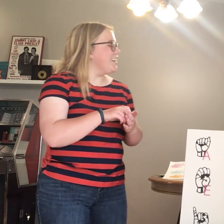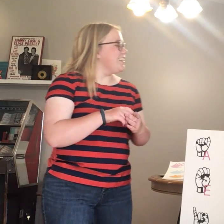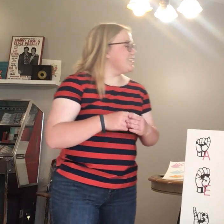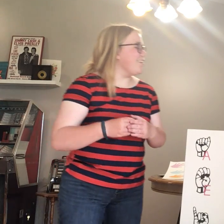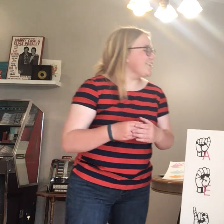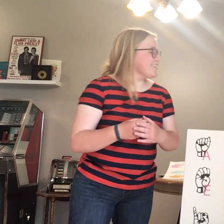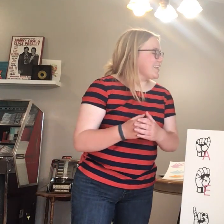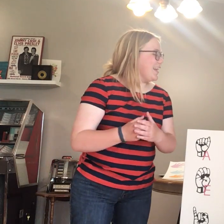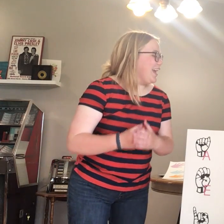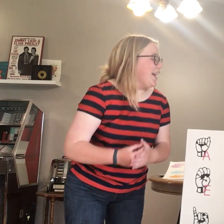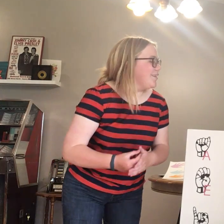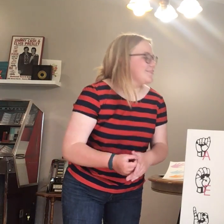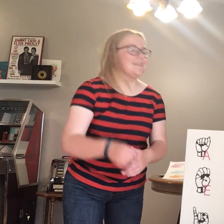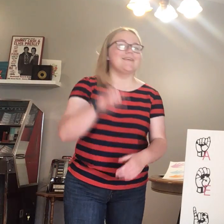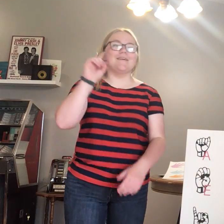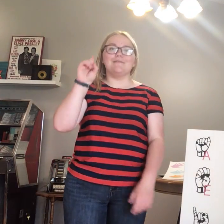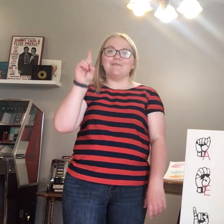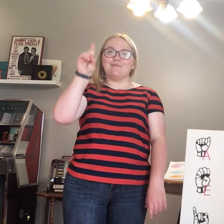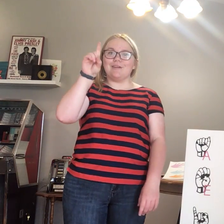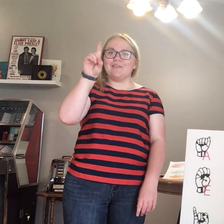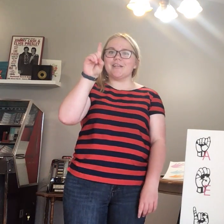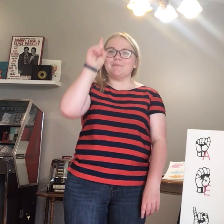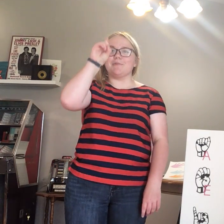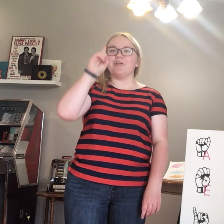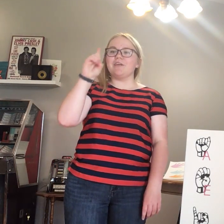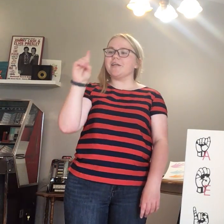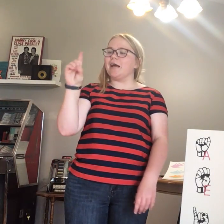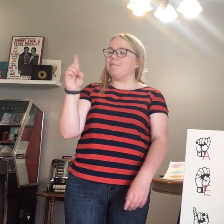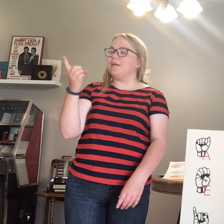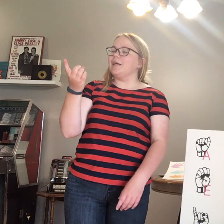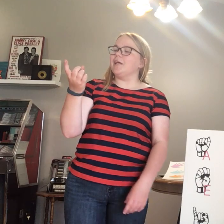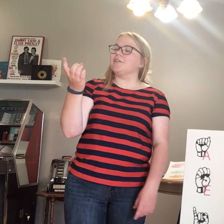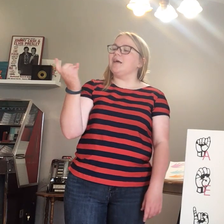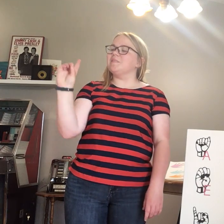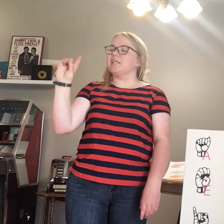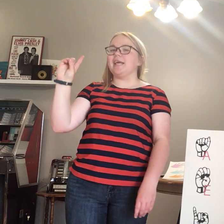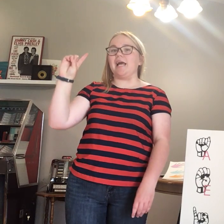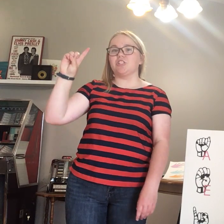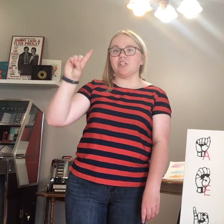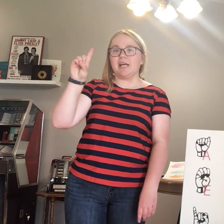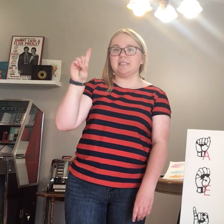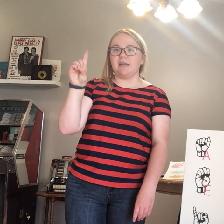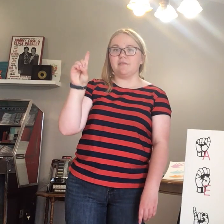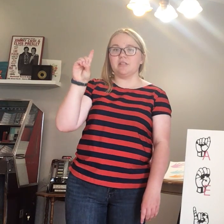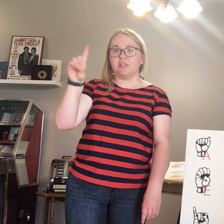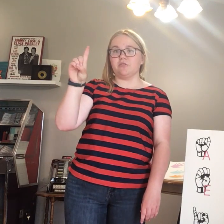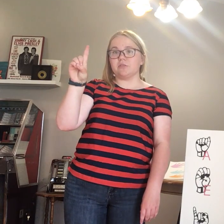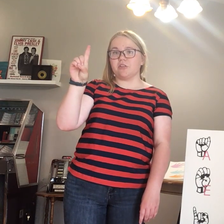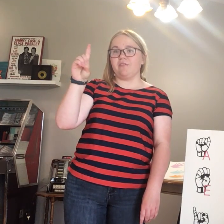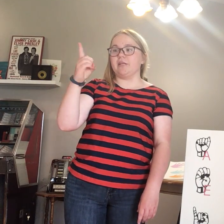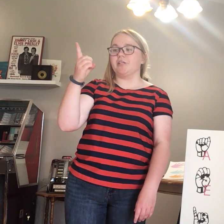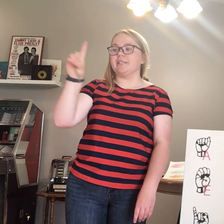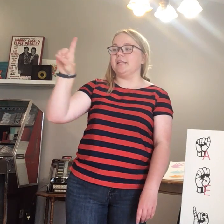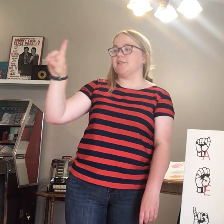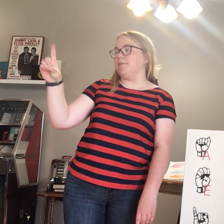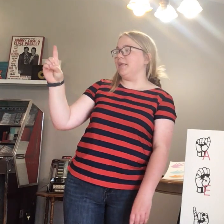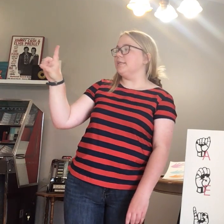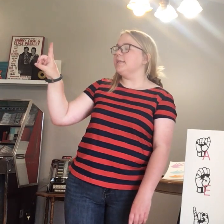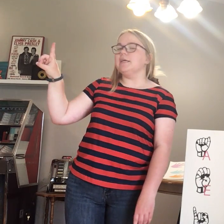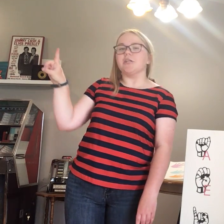So you're just gonna have 1 finger up, your pointer finger up, your thumb is gonna catch the rest of those 3 fingers, and it's gonna be